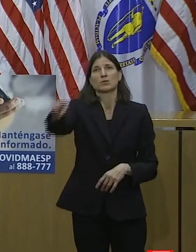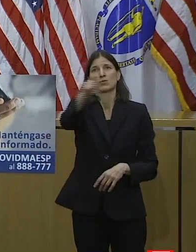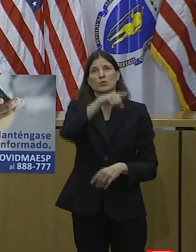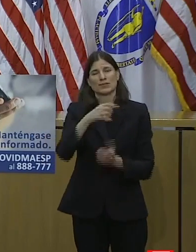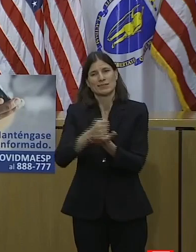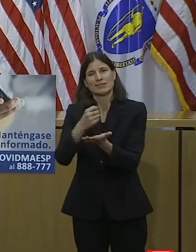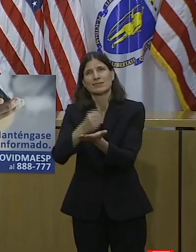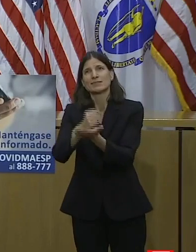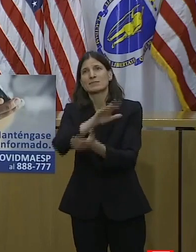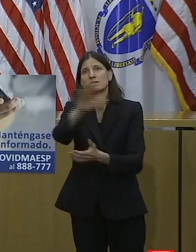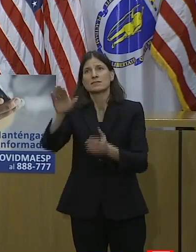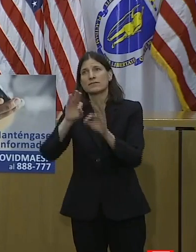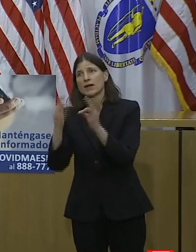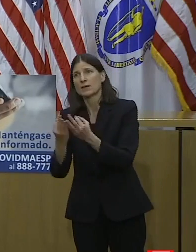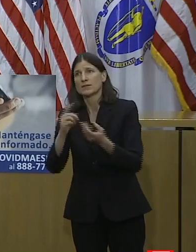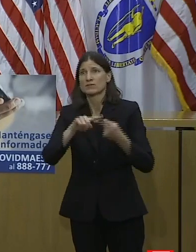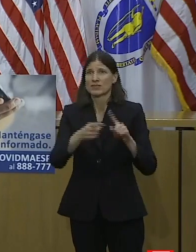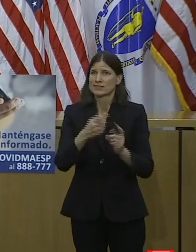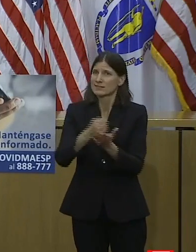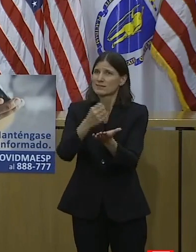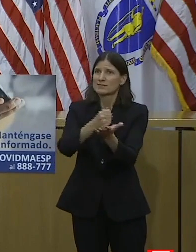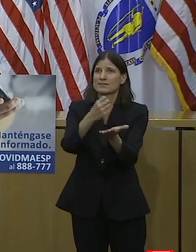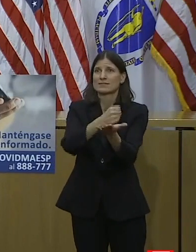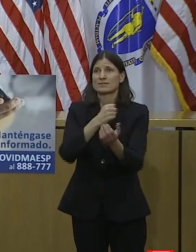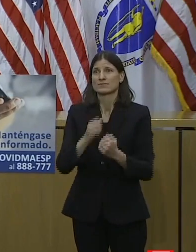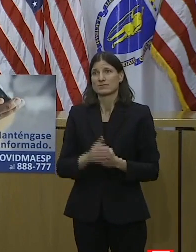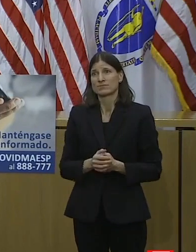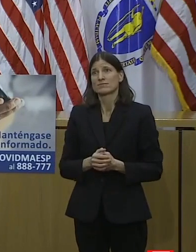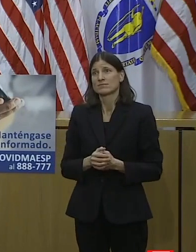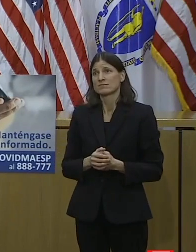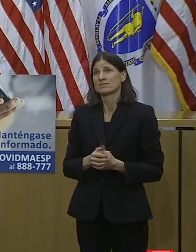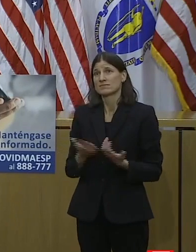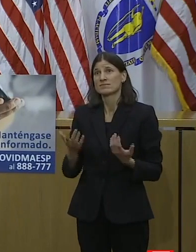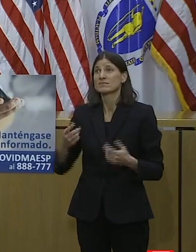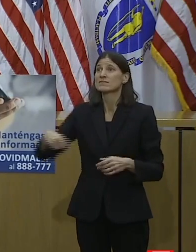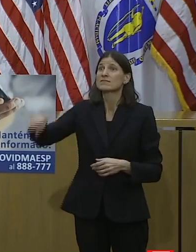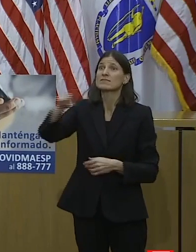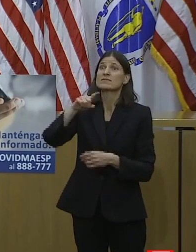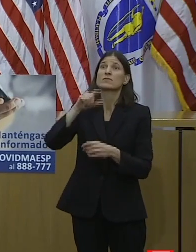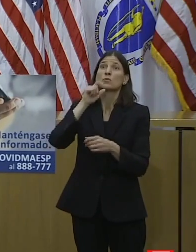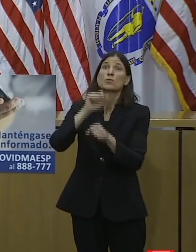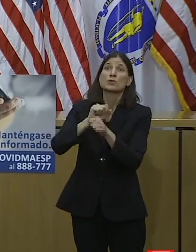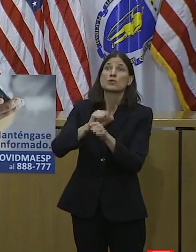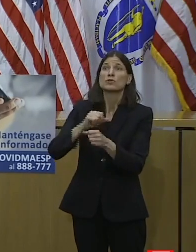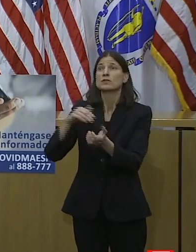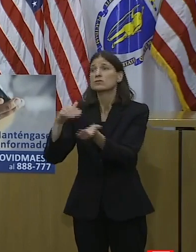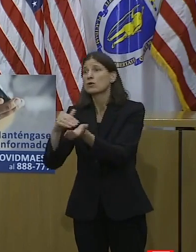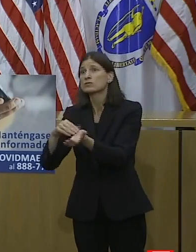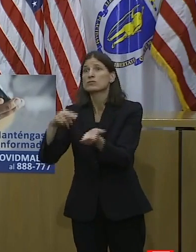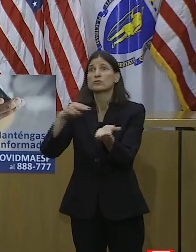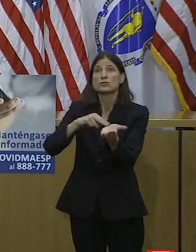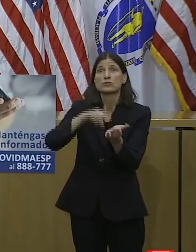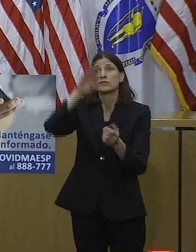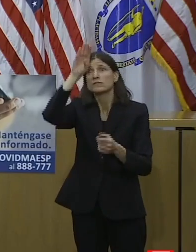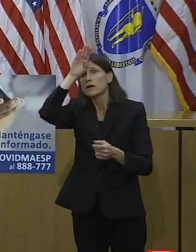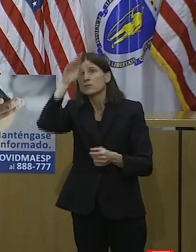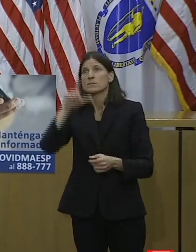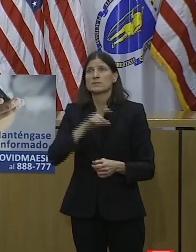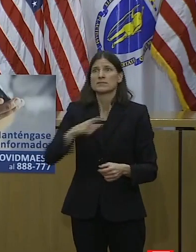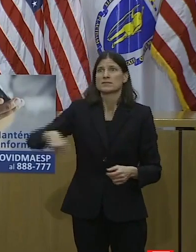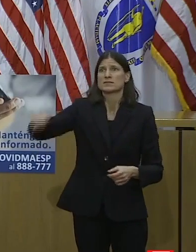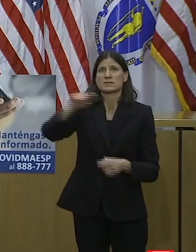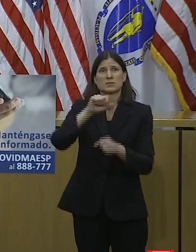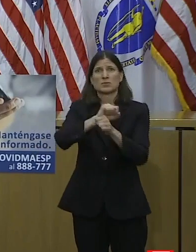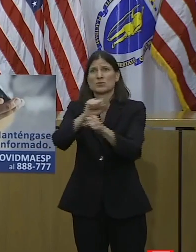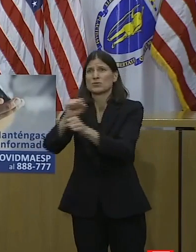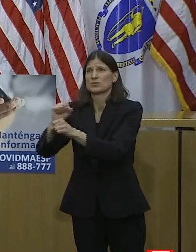us work our way through this surge are going to do everything they possibly can to save as many people as we possibly can, so that